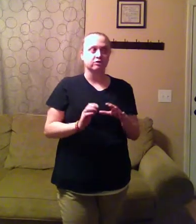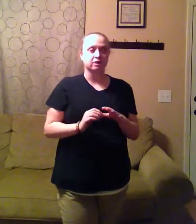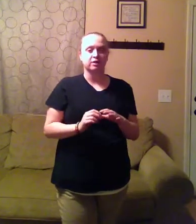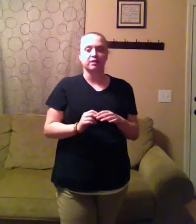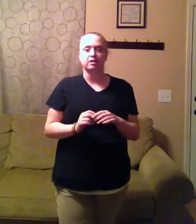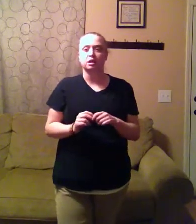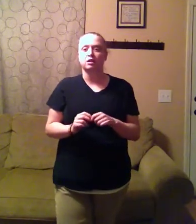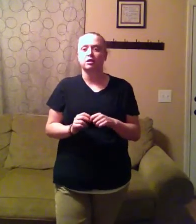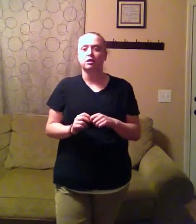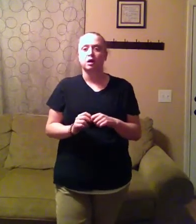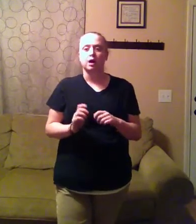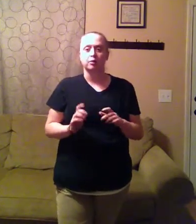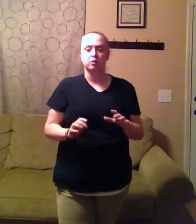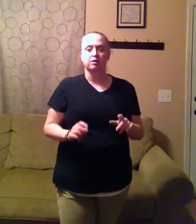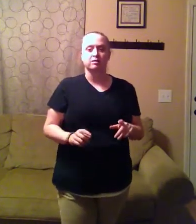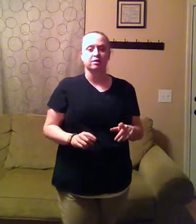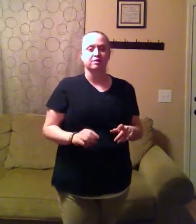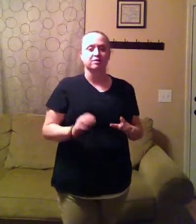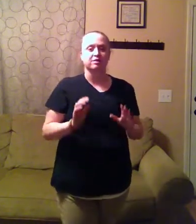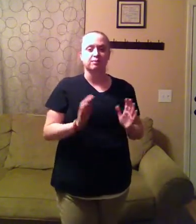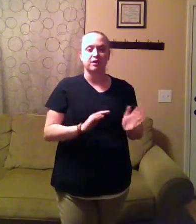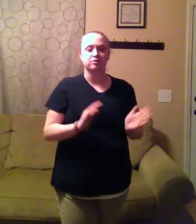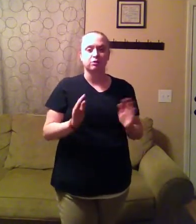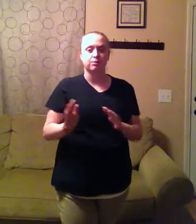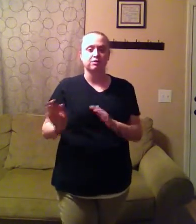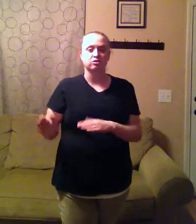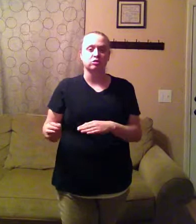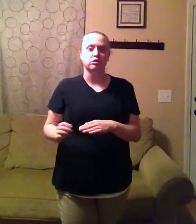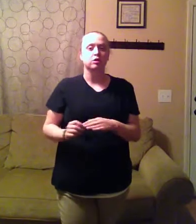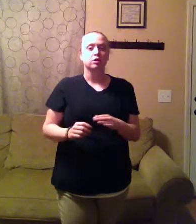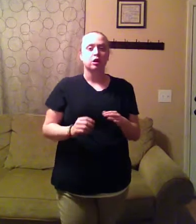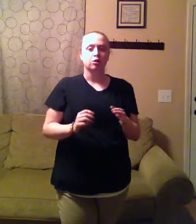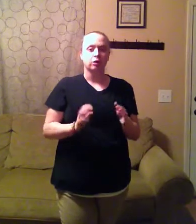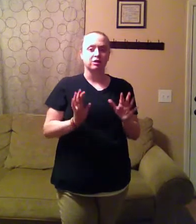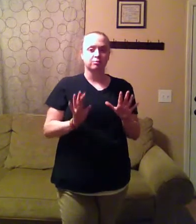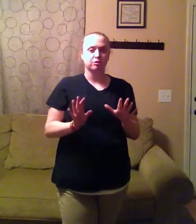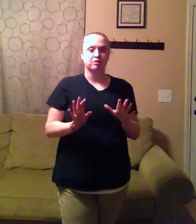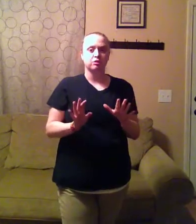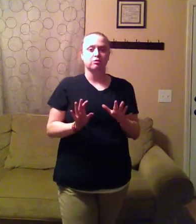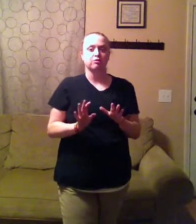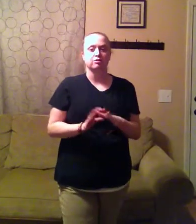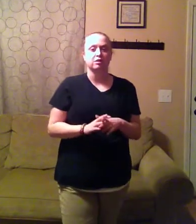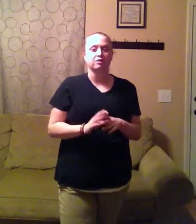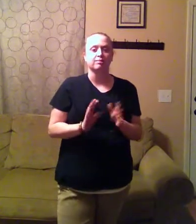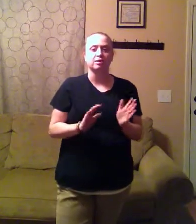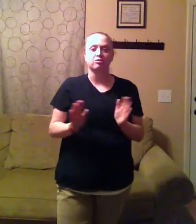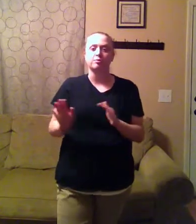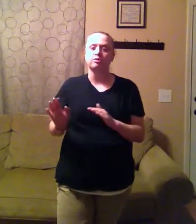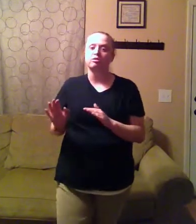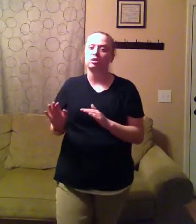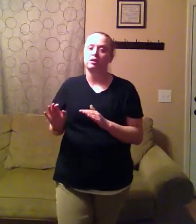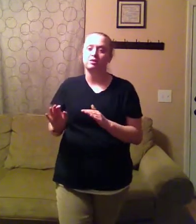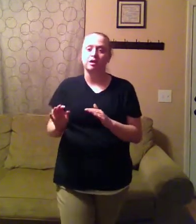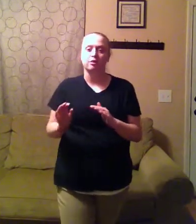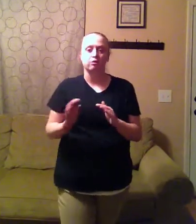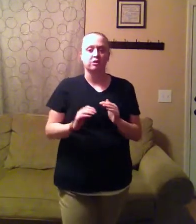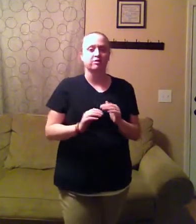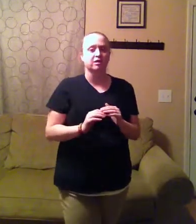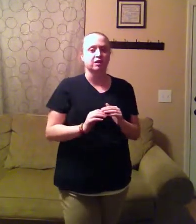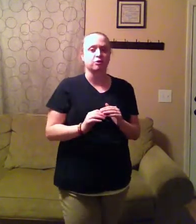study technique I'm going to discuss is spaced repetition. According to Princeton University, spaced repetition is a learning technique where